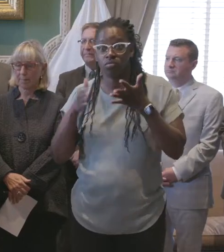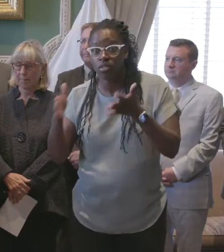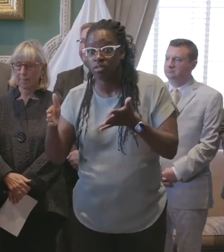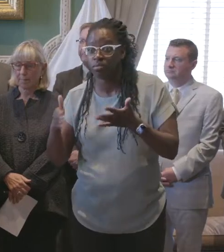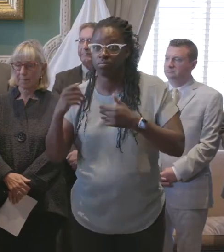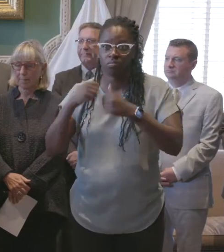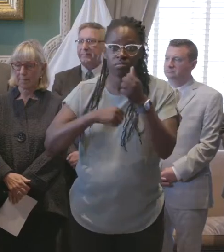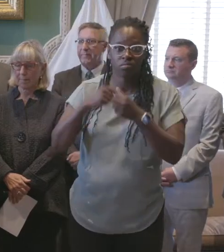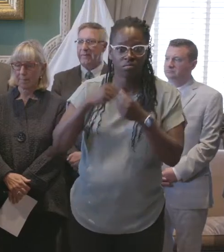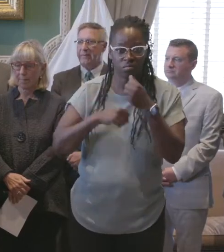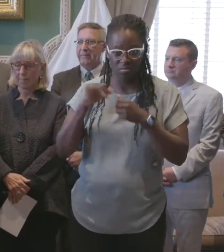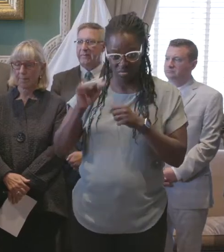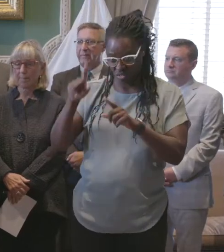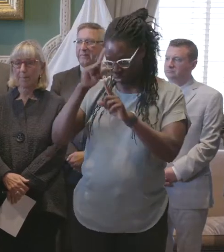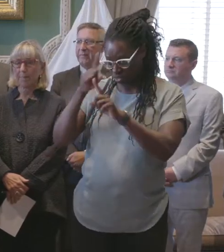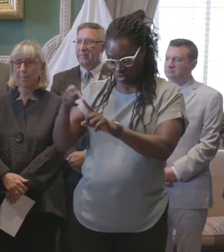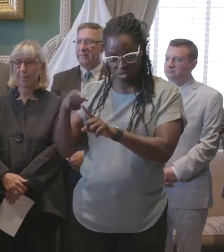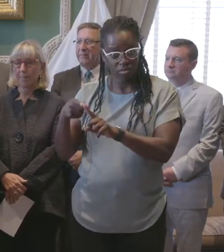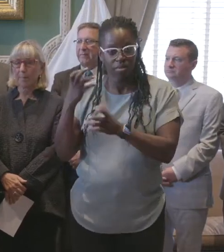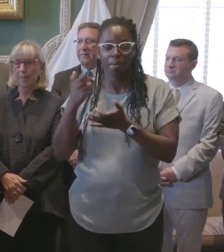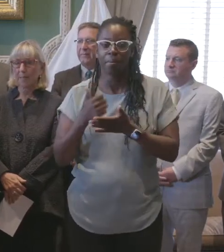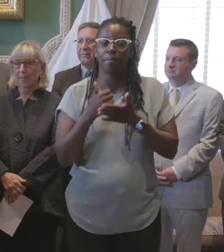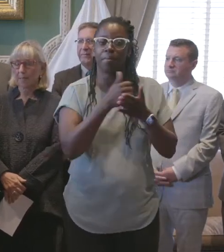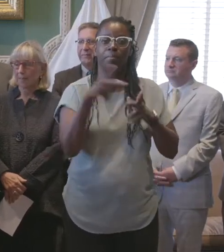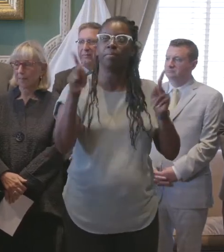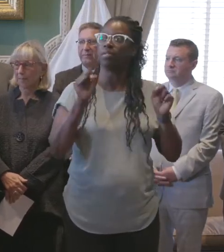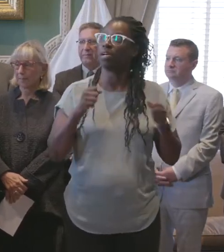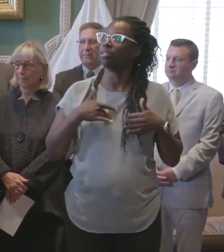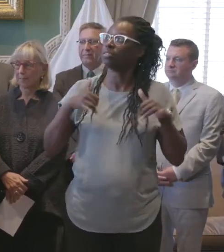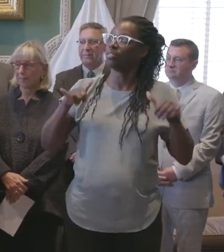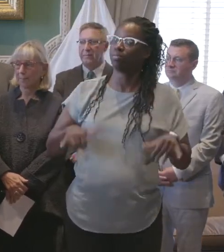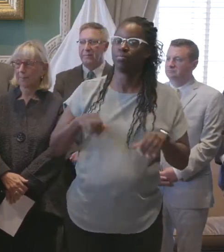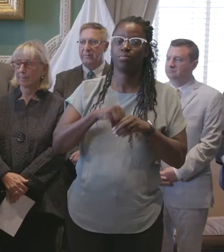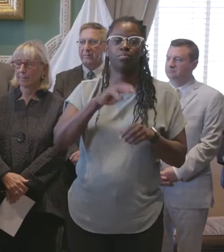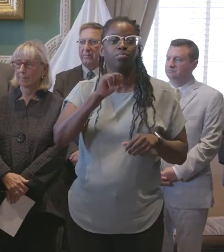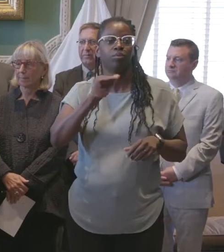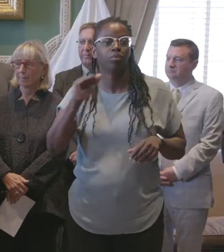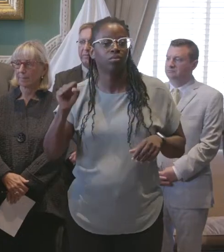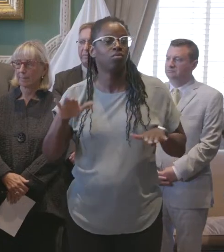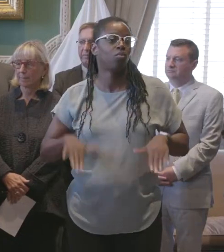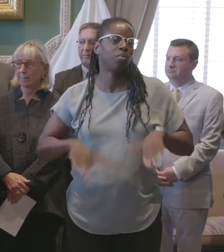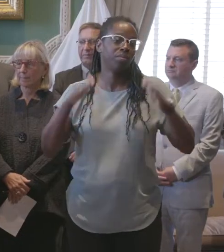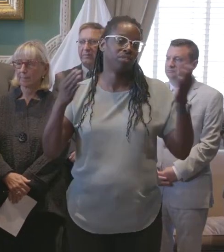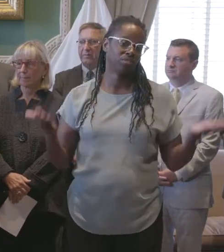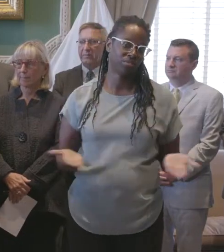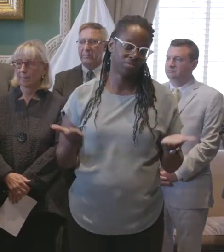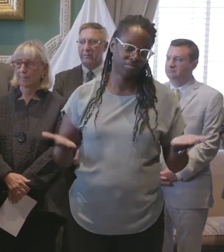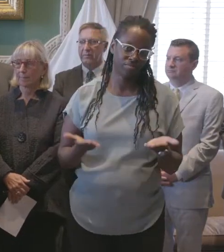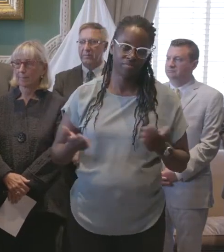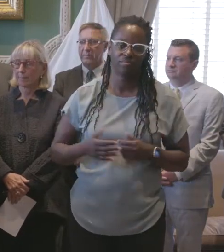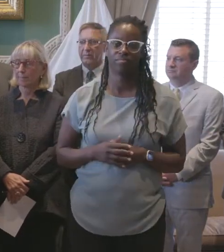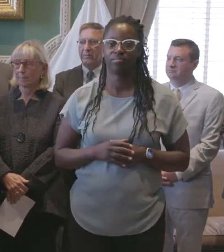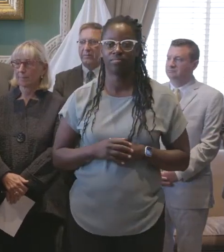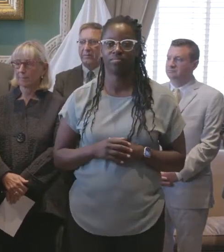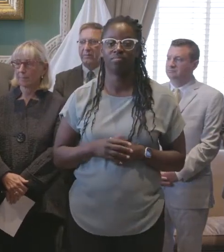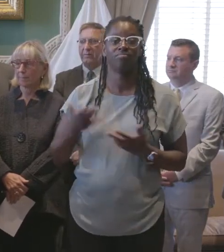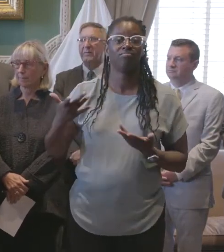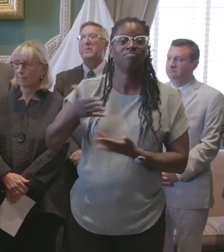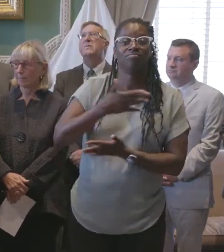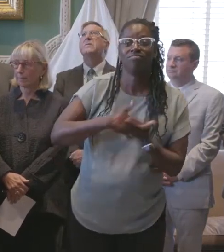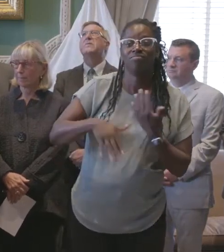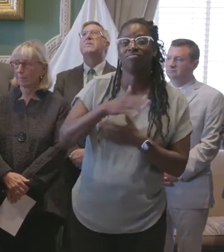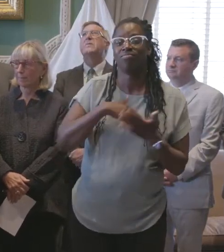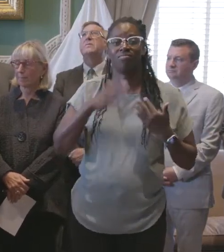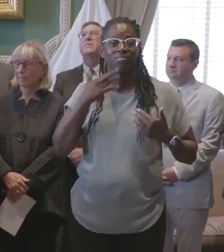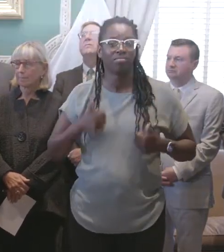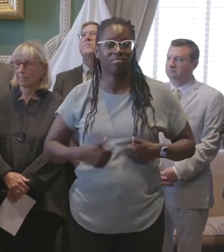to work here, to raise children here. This also makes us more competitive. more competitive for our employers, for economic